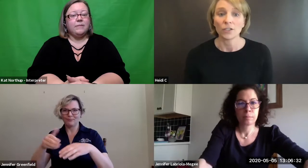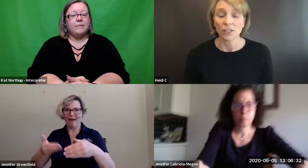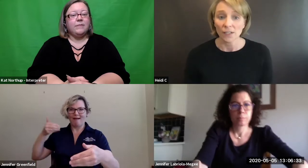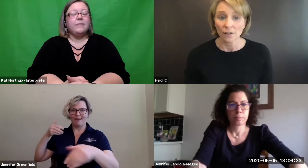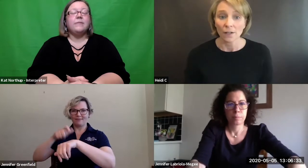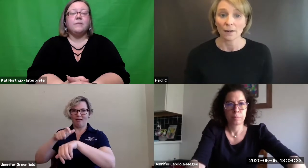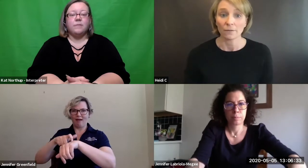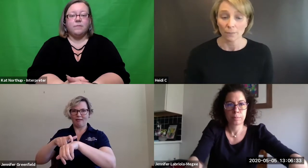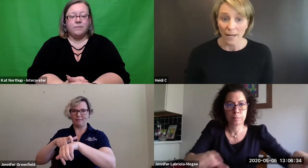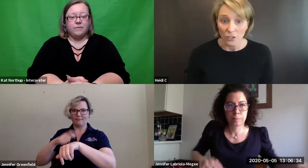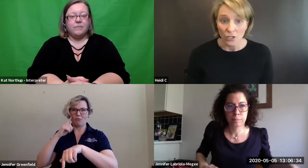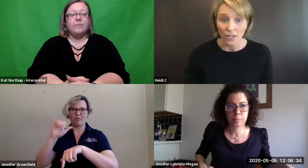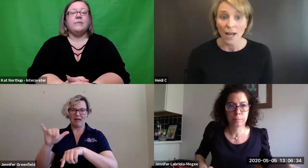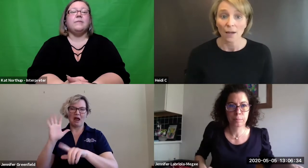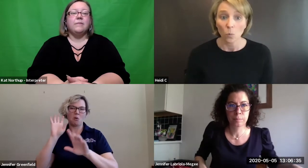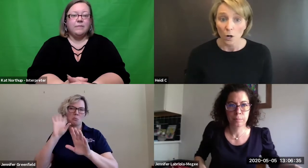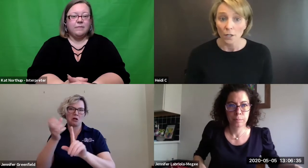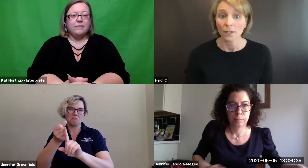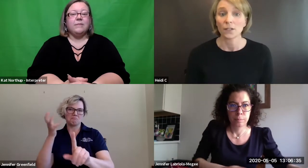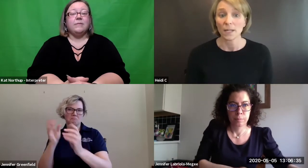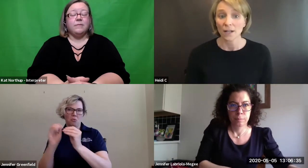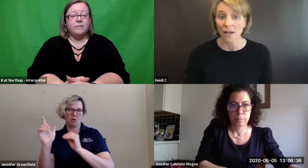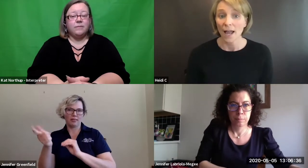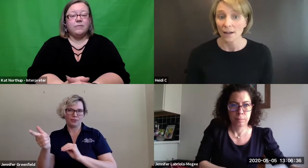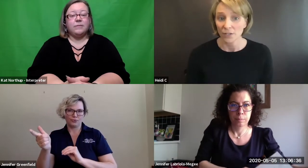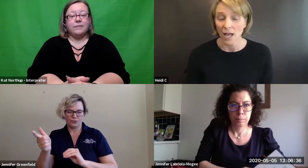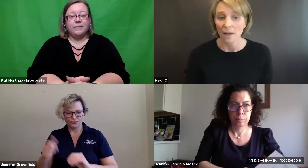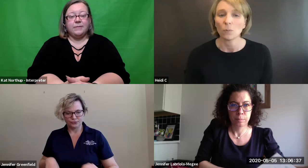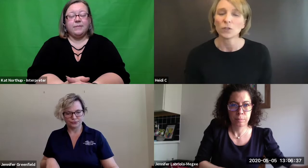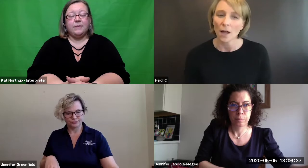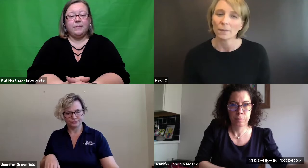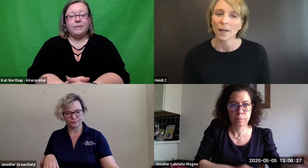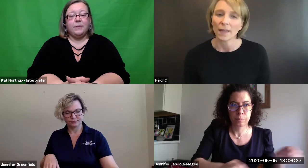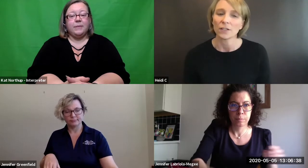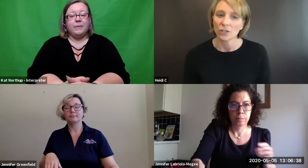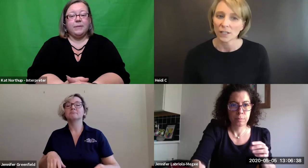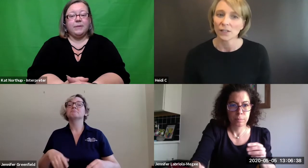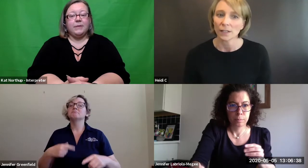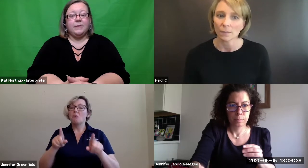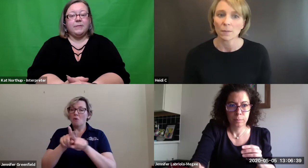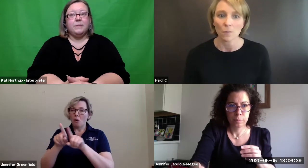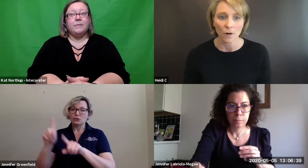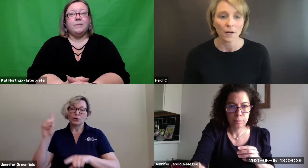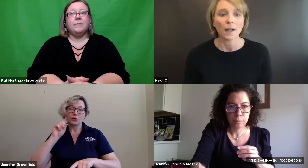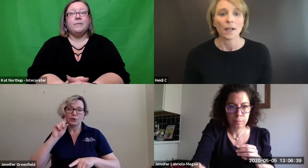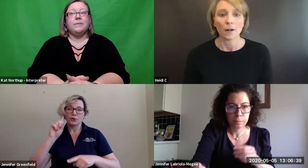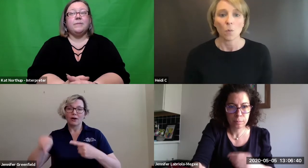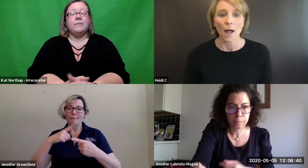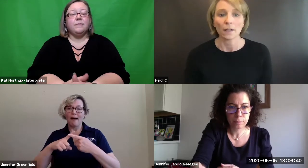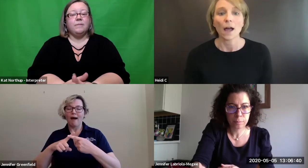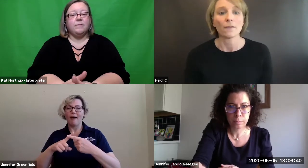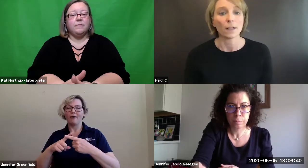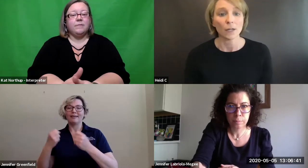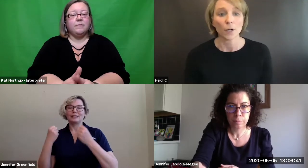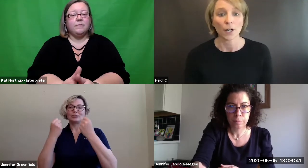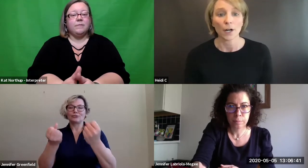of logistical information and work to be done ahead of time. And we'll talk about that just a little bit more in a while.